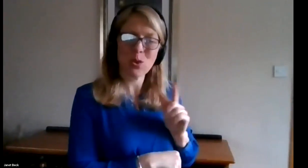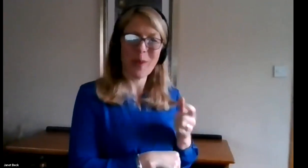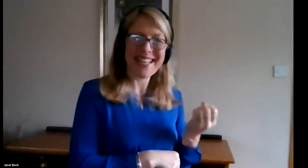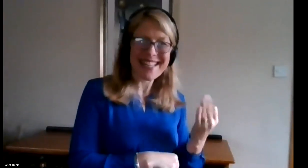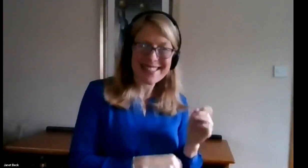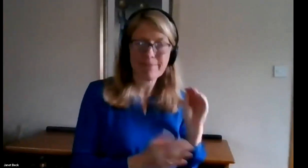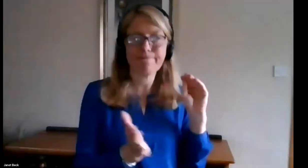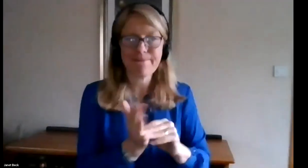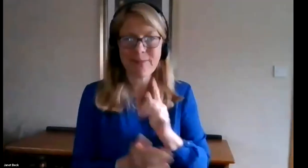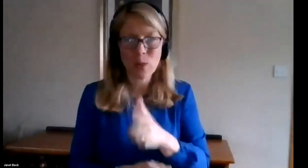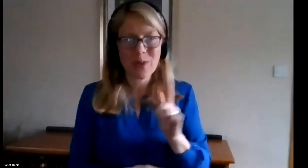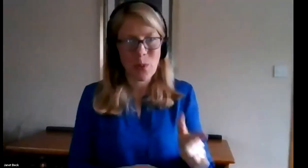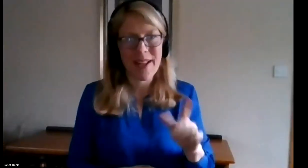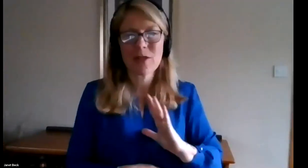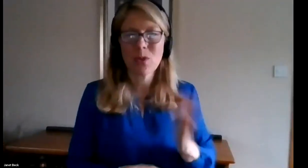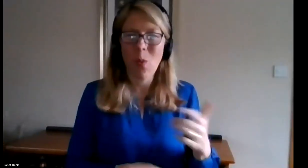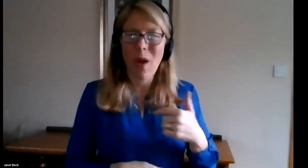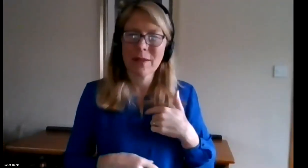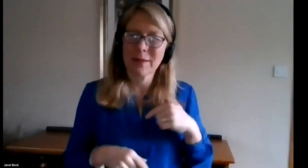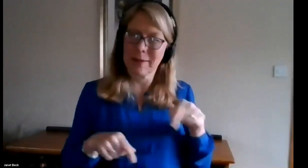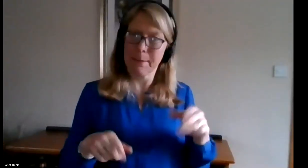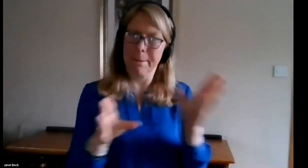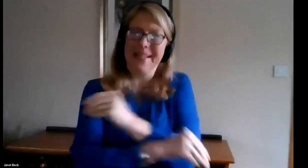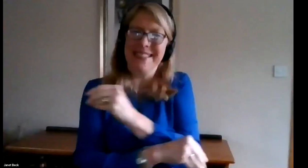sure the time doesn't elapse in between.